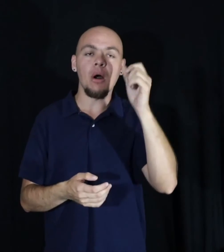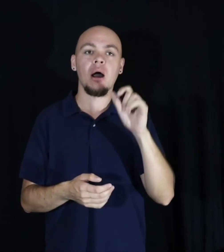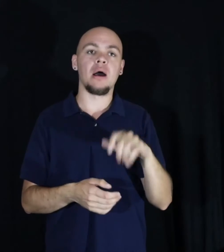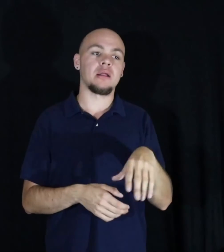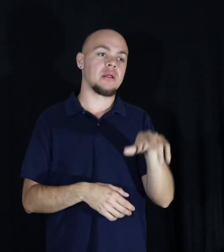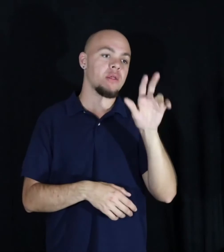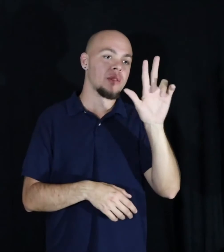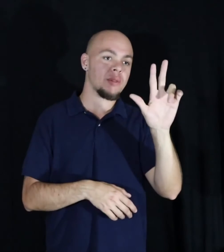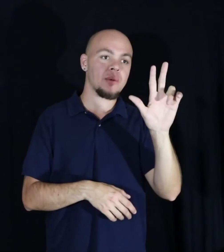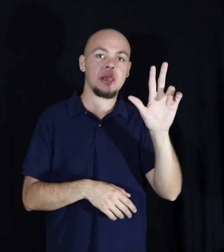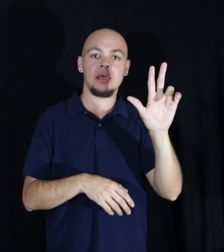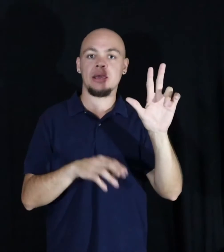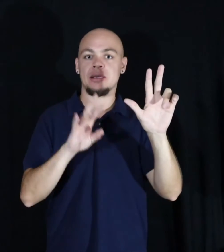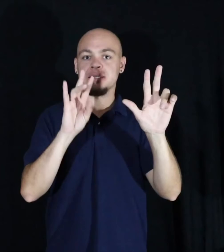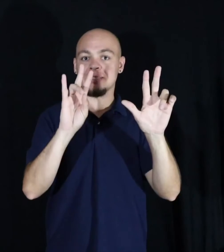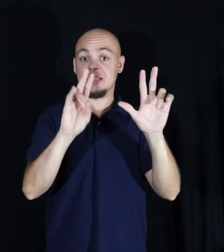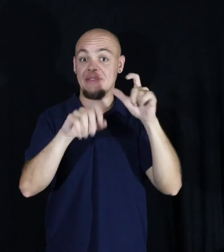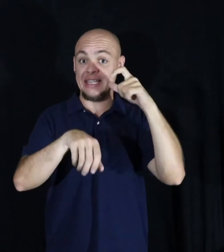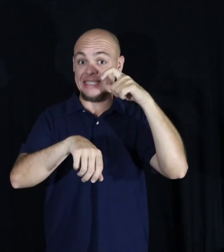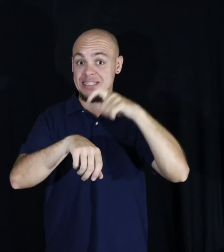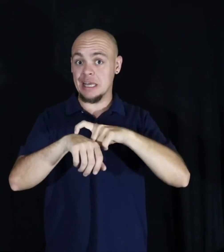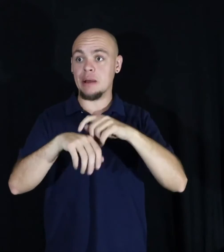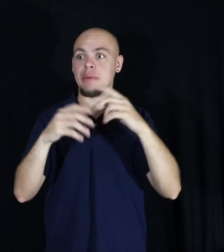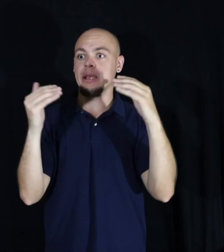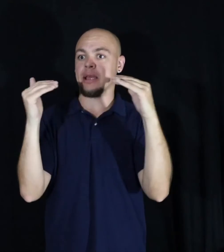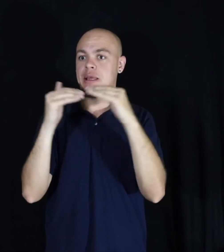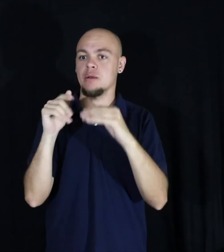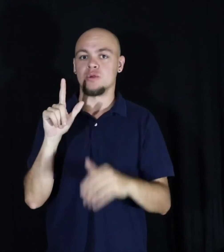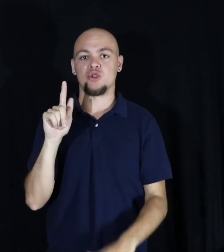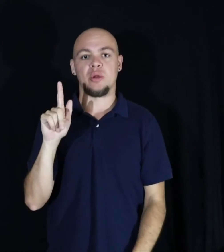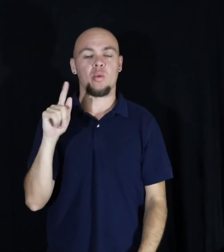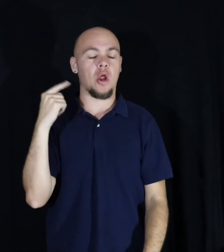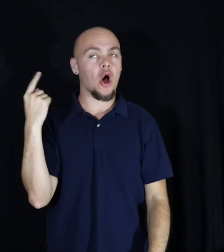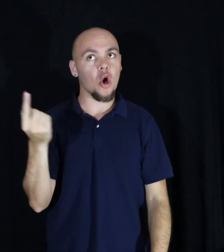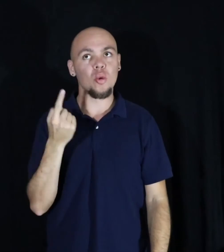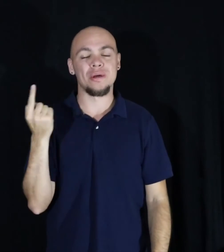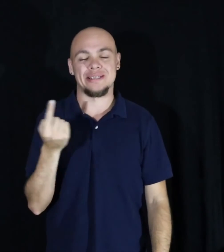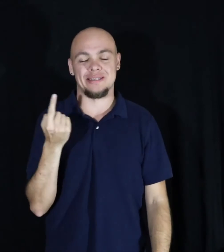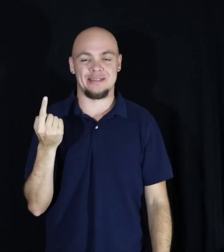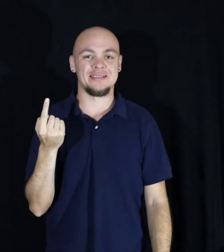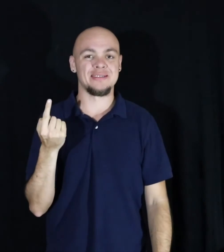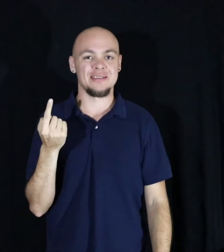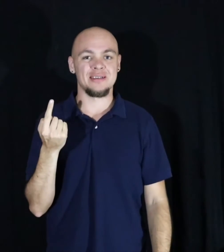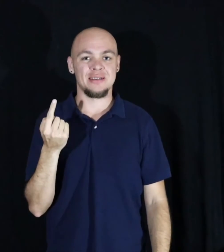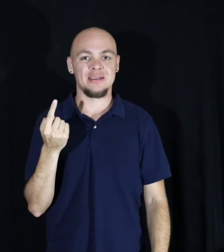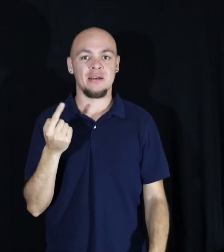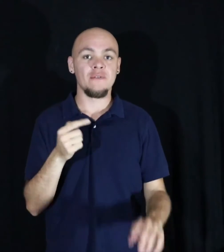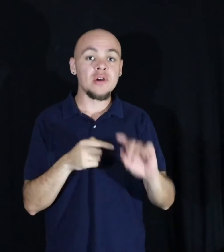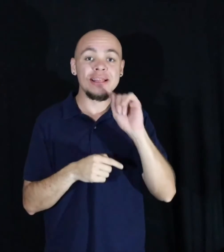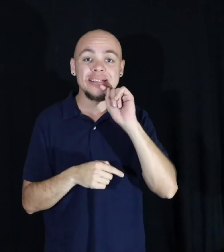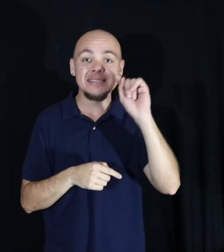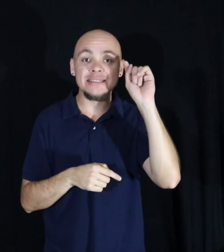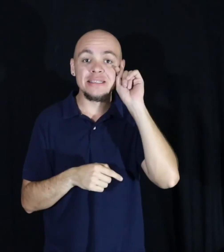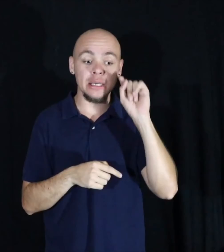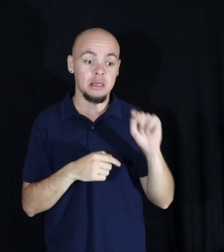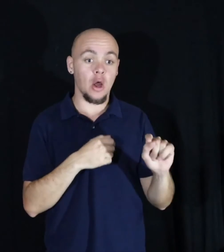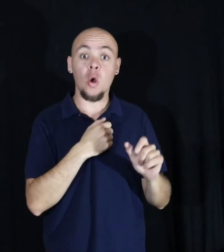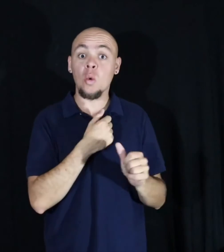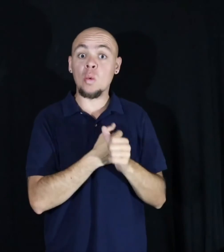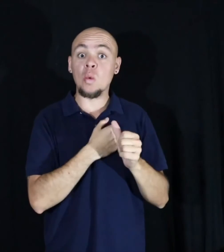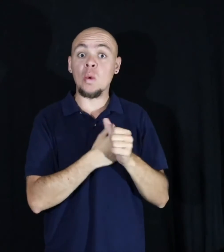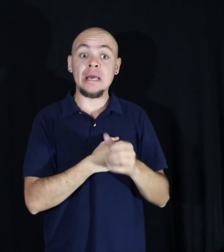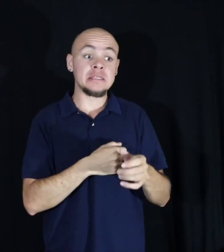3 7 times always gives you 21. So for this teenager who was at risk of dropping